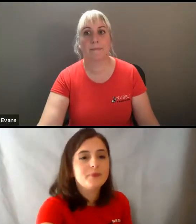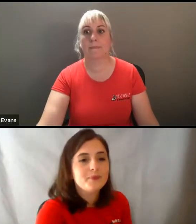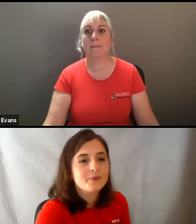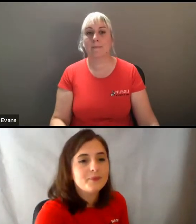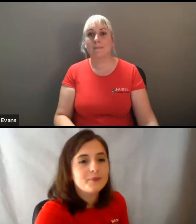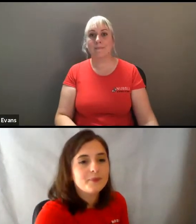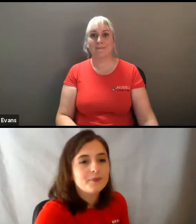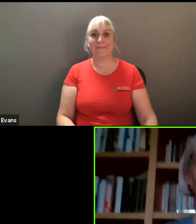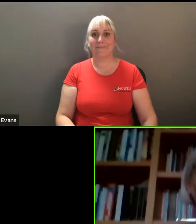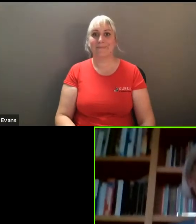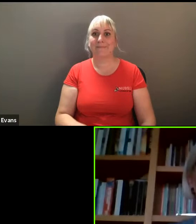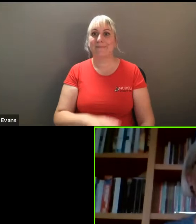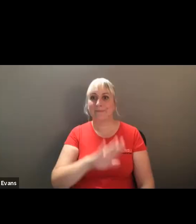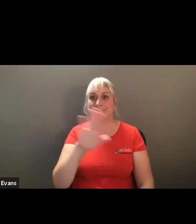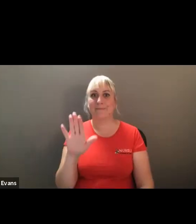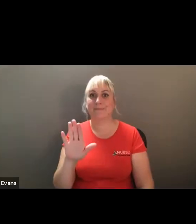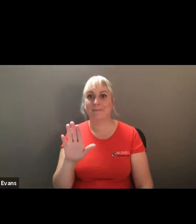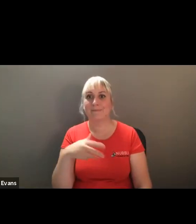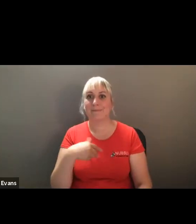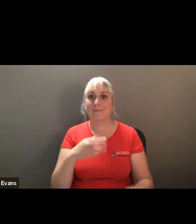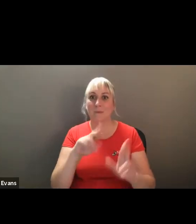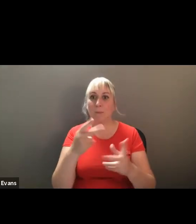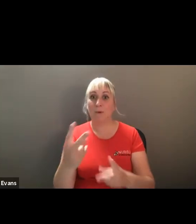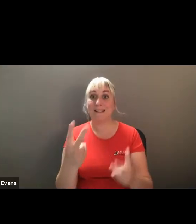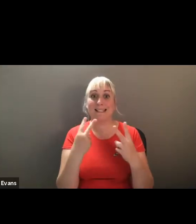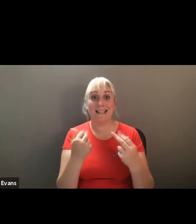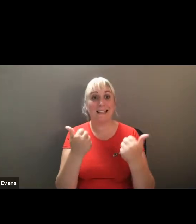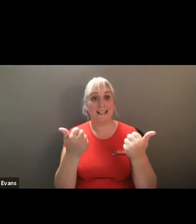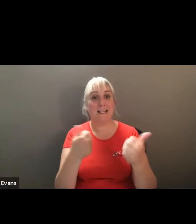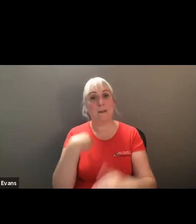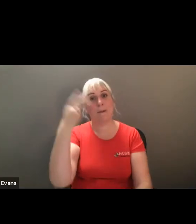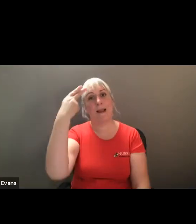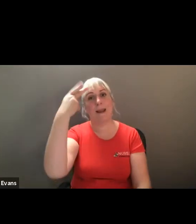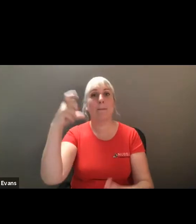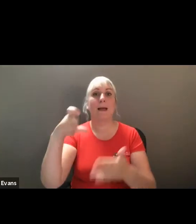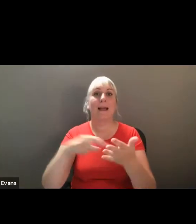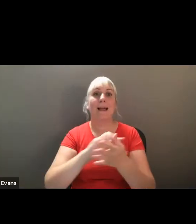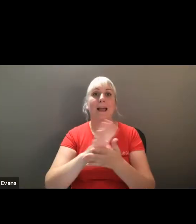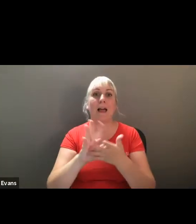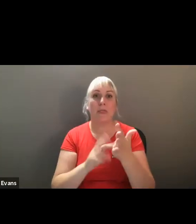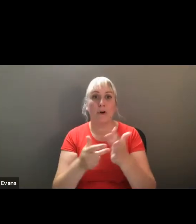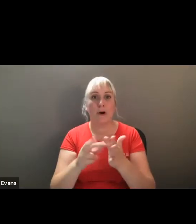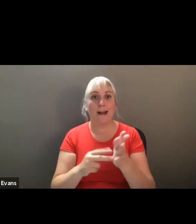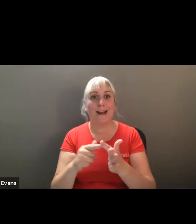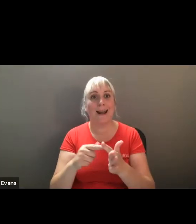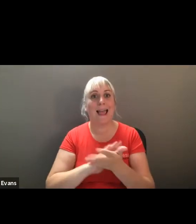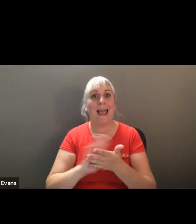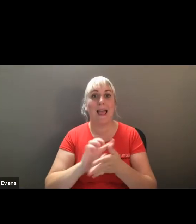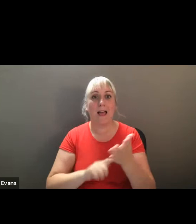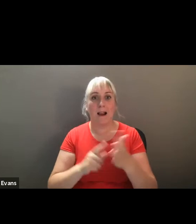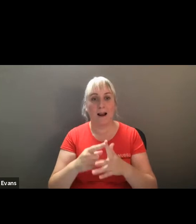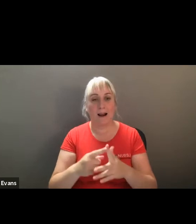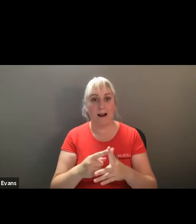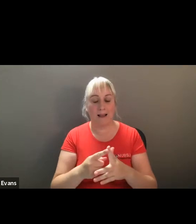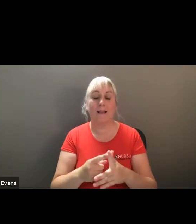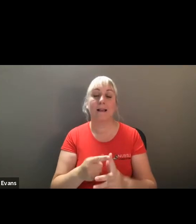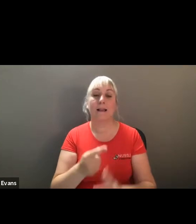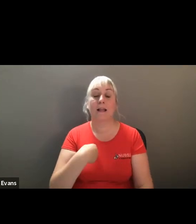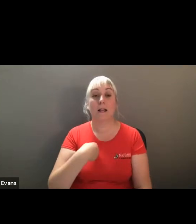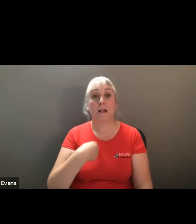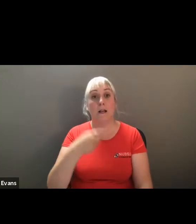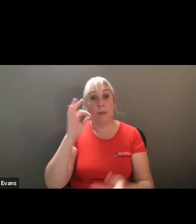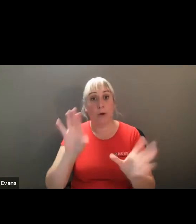Hi, I hope you can all see me okay. I'm Catherine Hale and I'm a commissioner. And so the Commission on